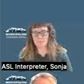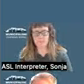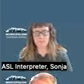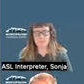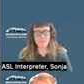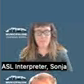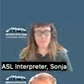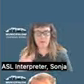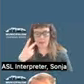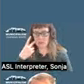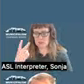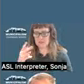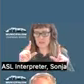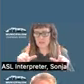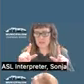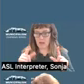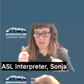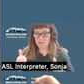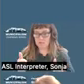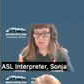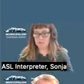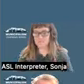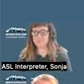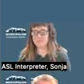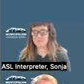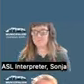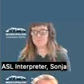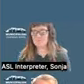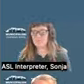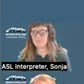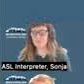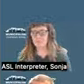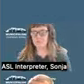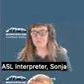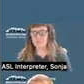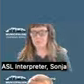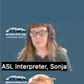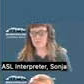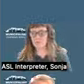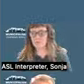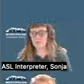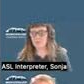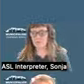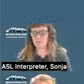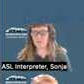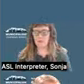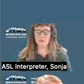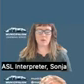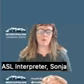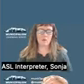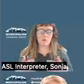slides yeah okay hey this is tough act to follow professor